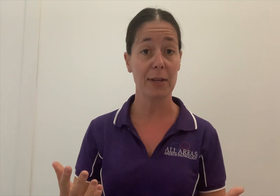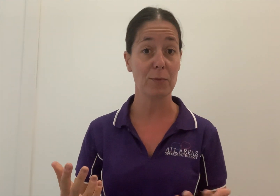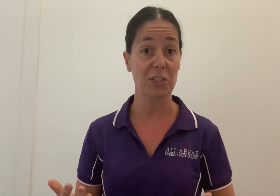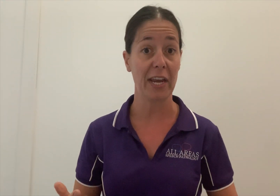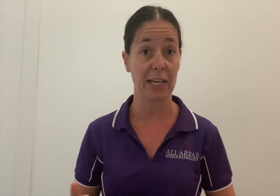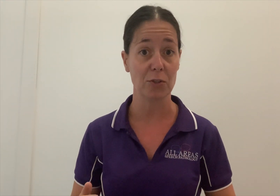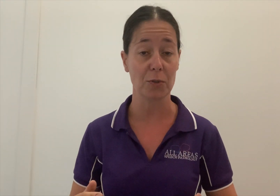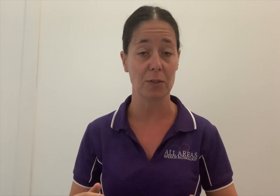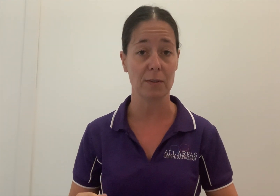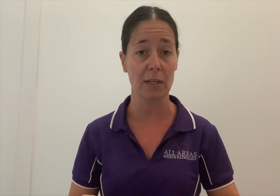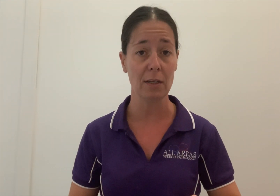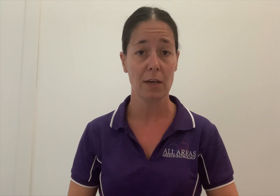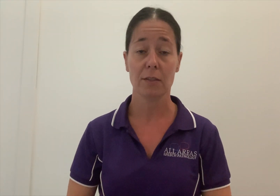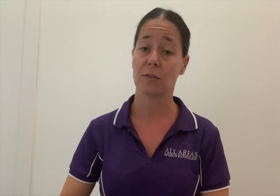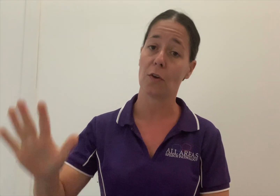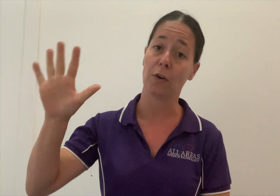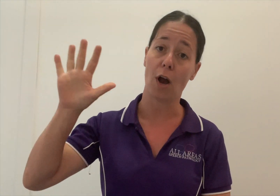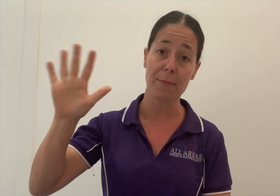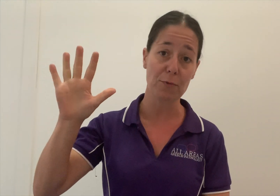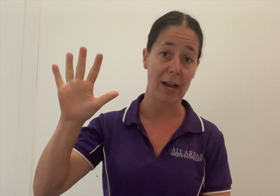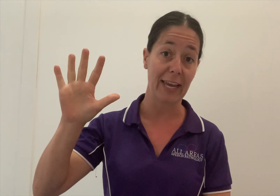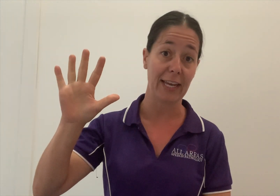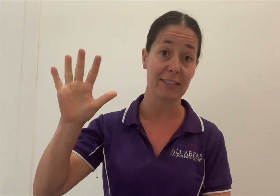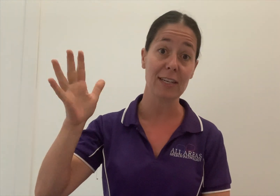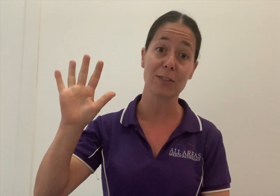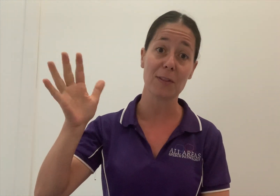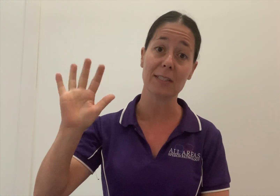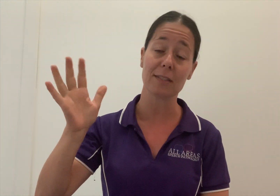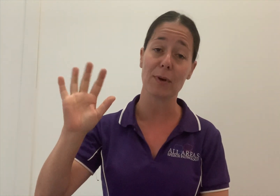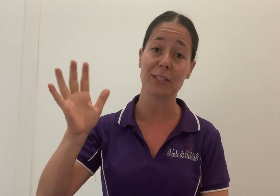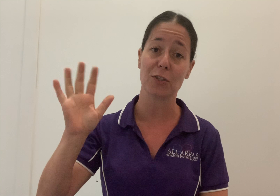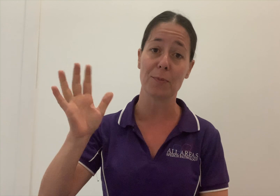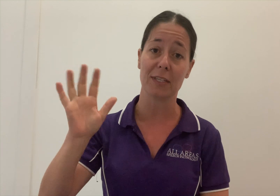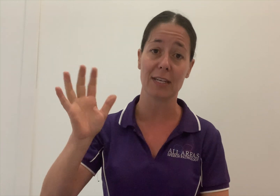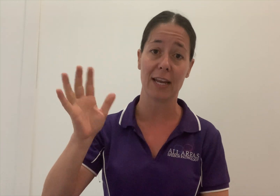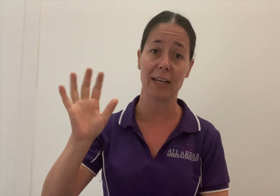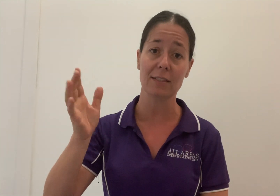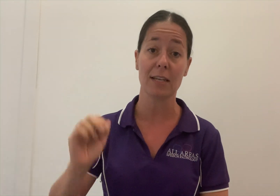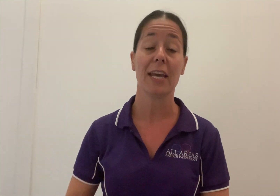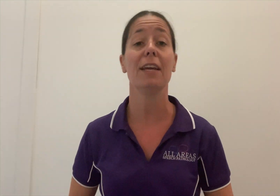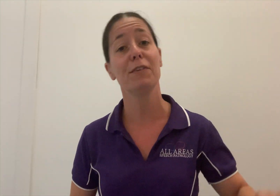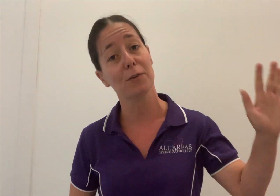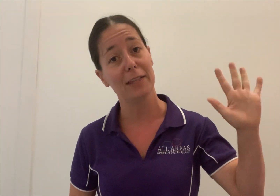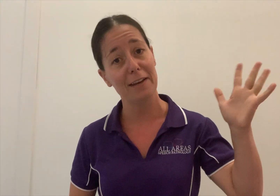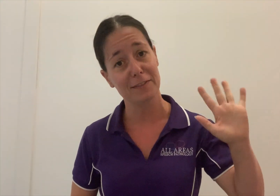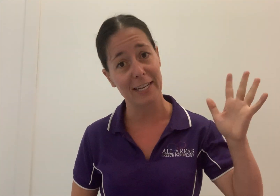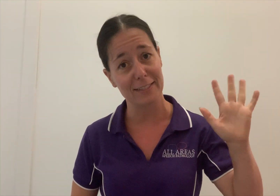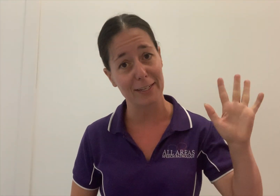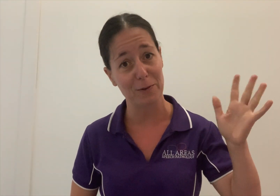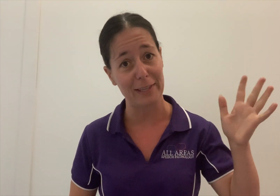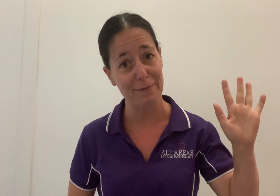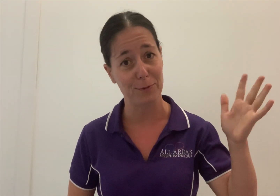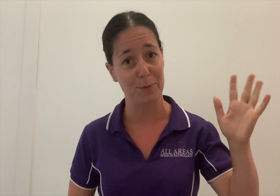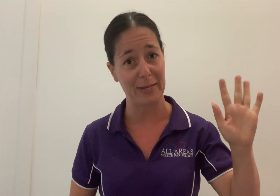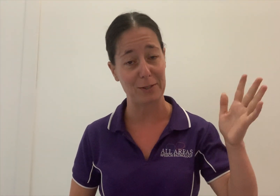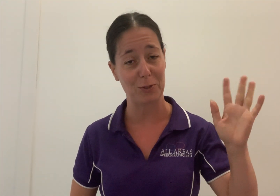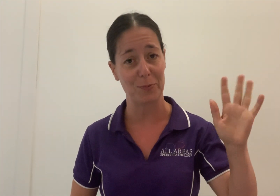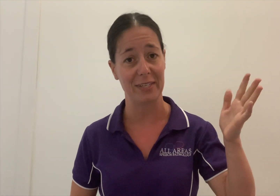which hand you're using. So I'm a right-hander, so this is my dominant hand. If you're a left-hander, your left would be your dominant